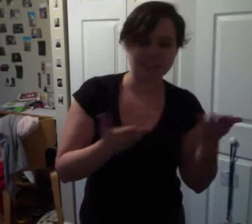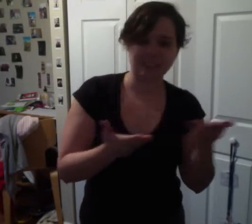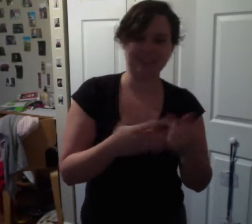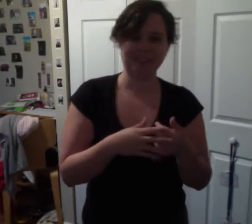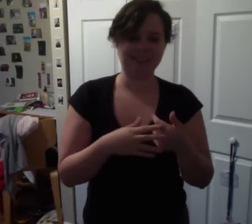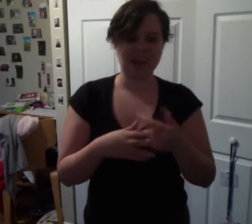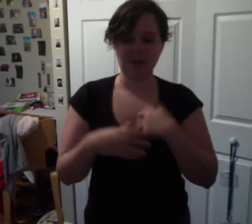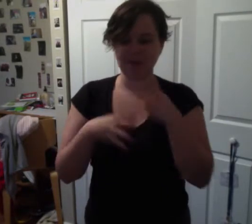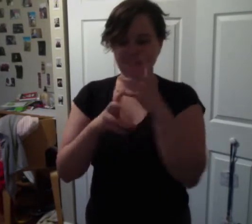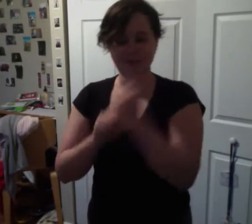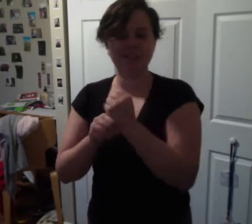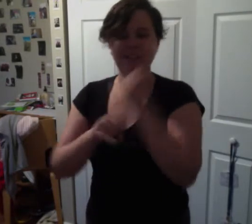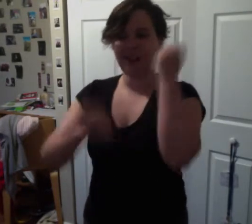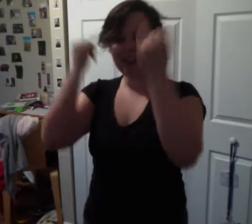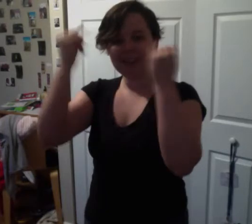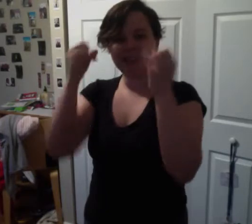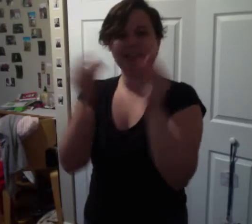happening just outside my studio.